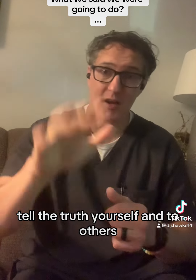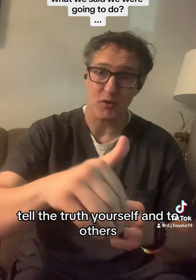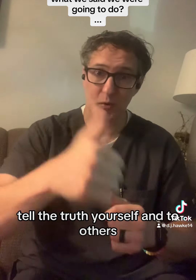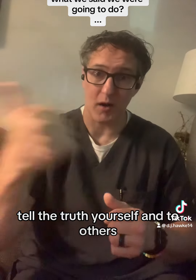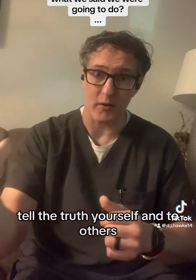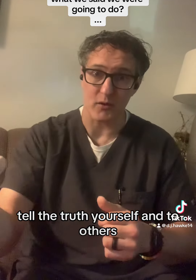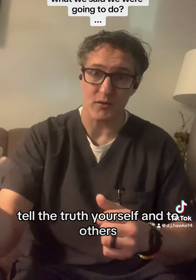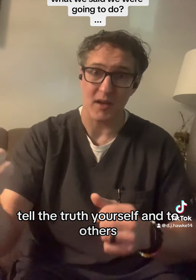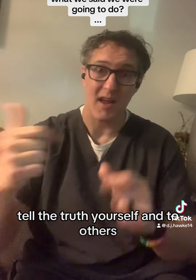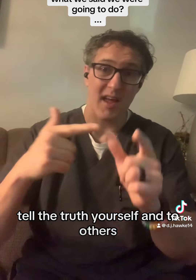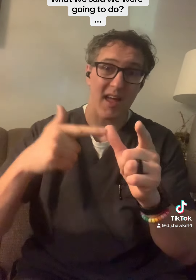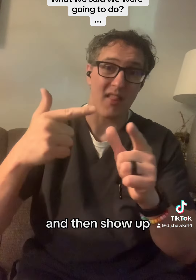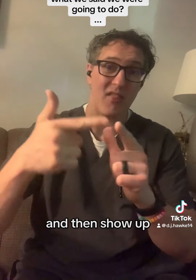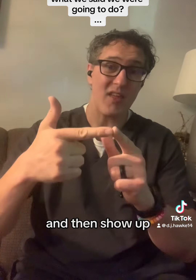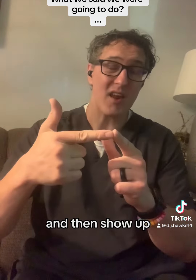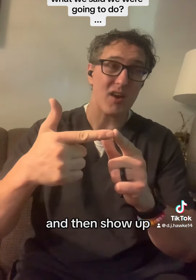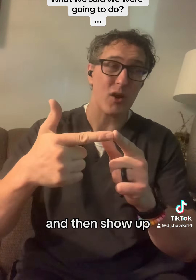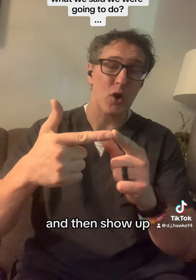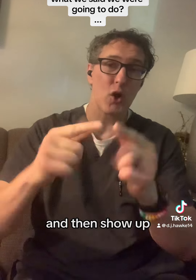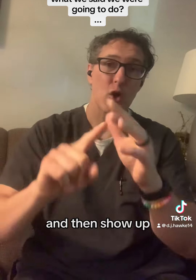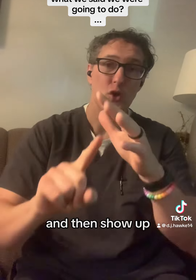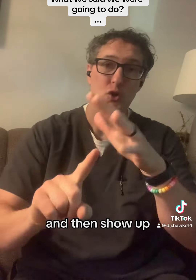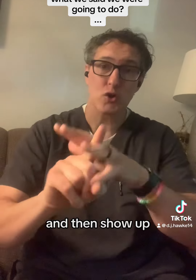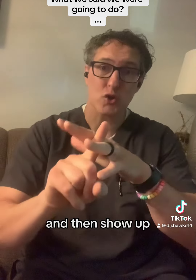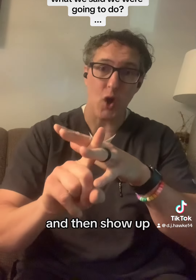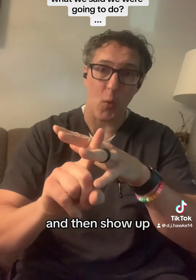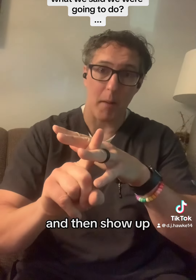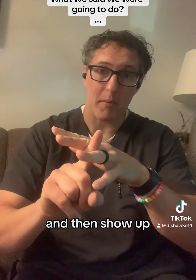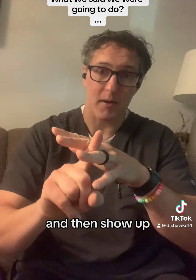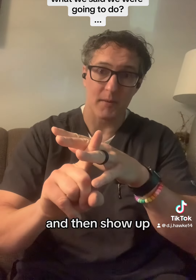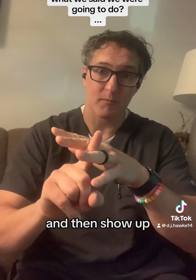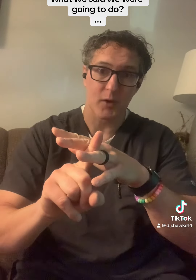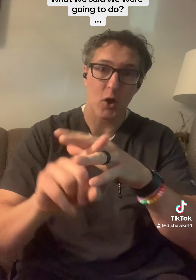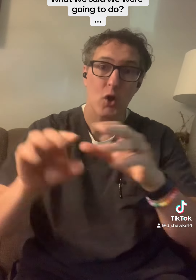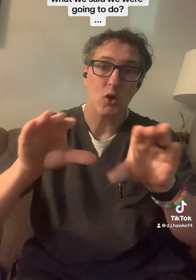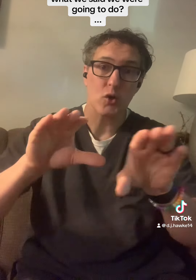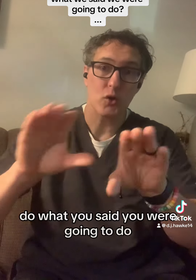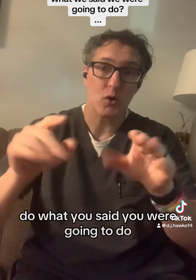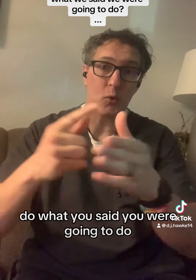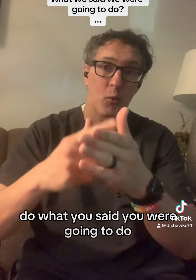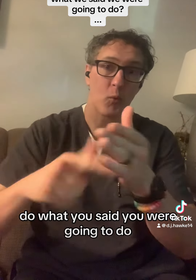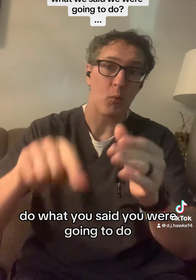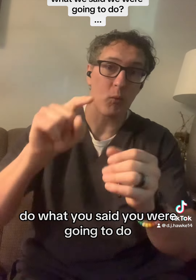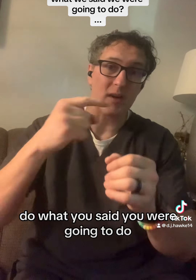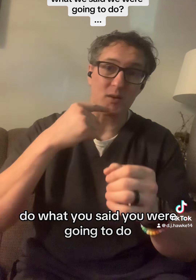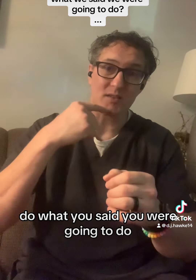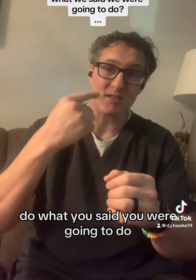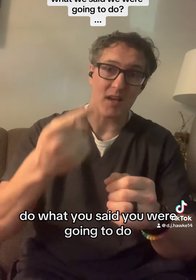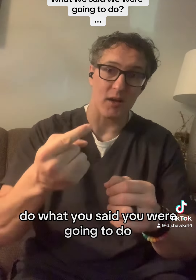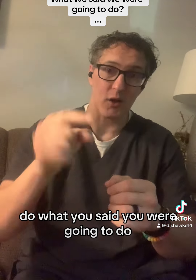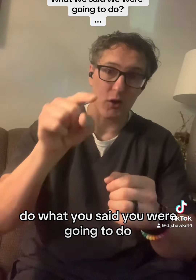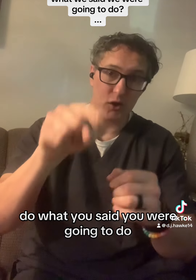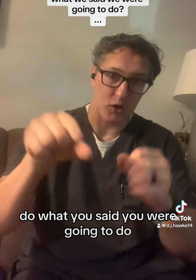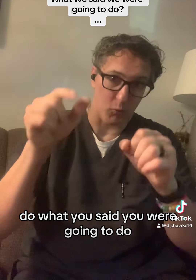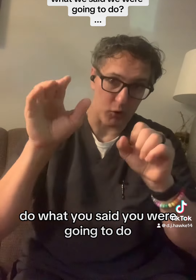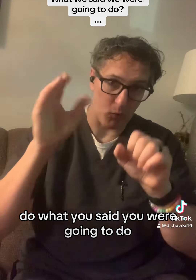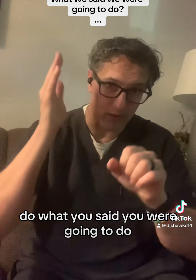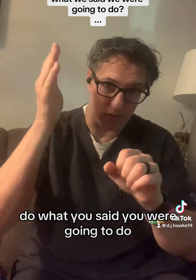to others, and then show up. Do what you said you were going to